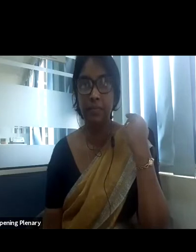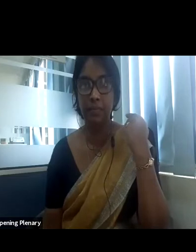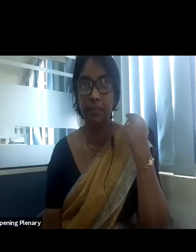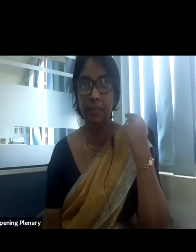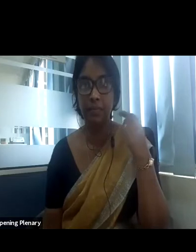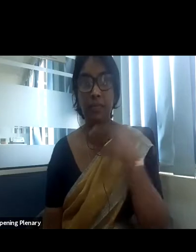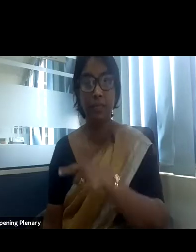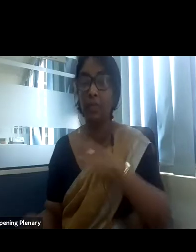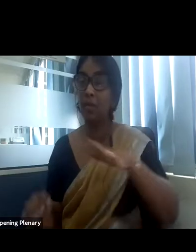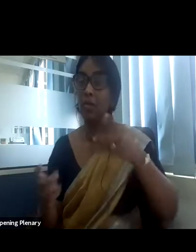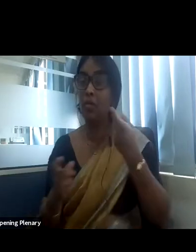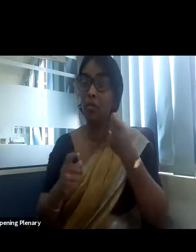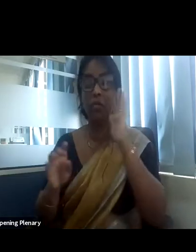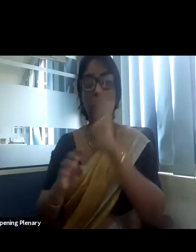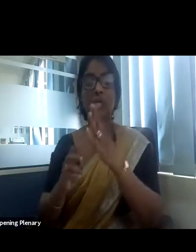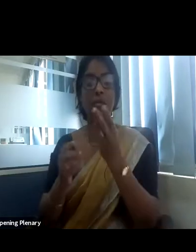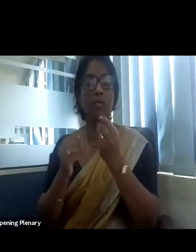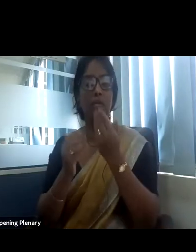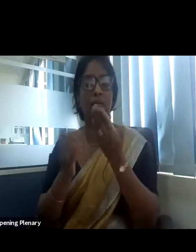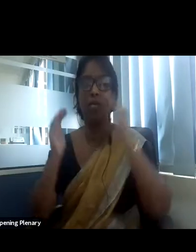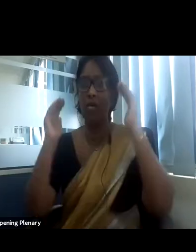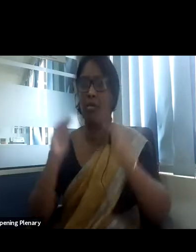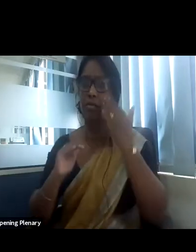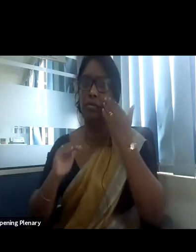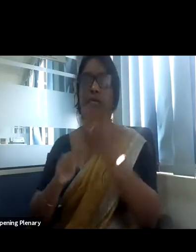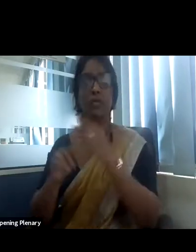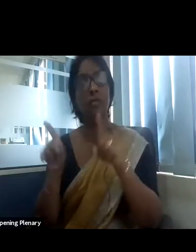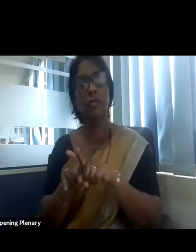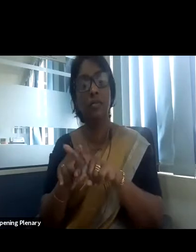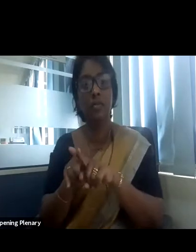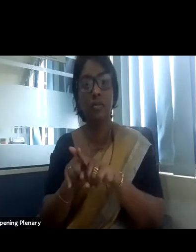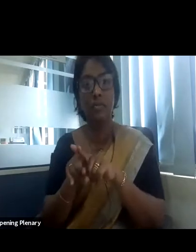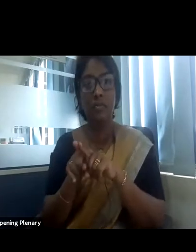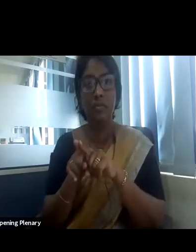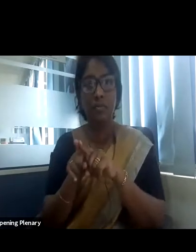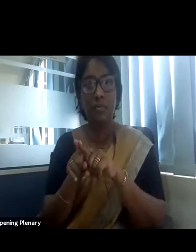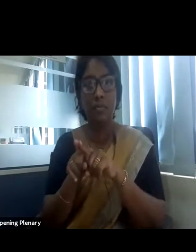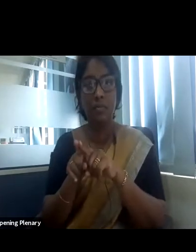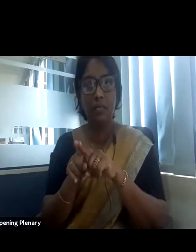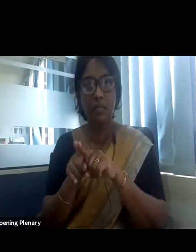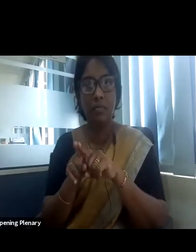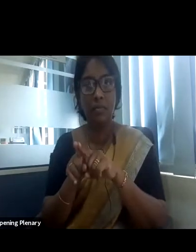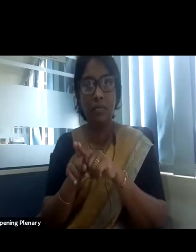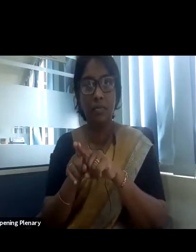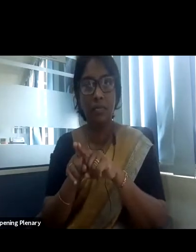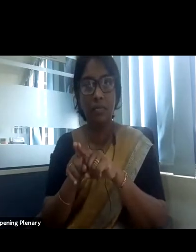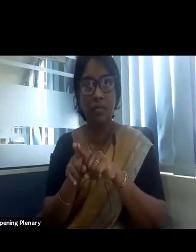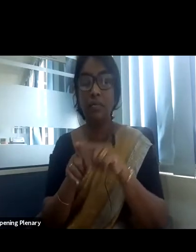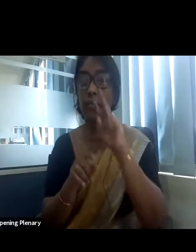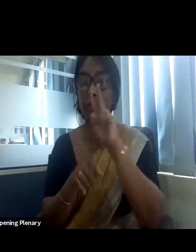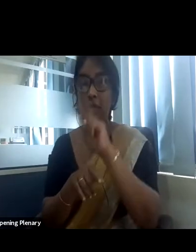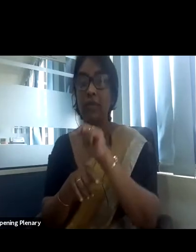post-COVID, up by 1.7 trillion in 2020 from the 2.5 trillion financing